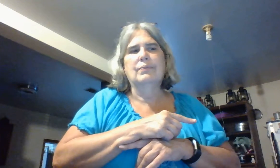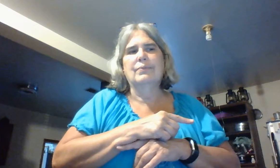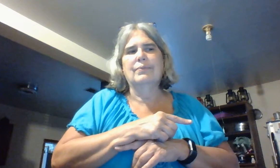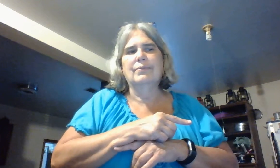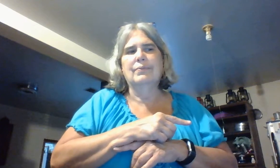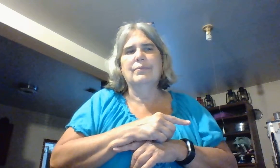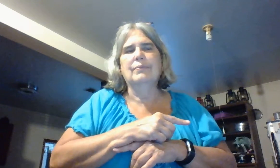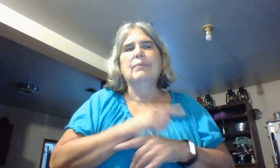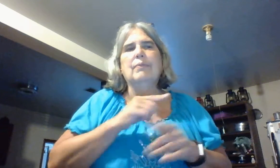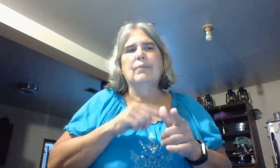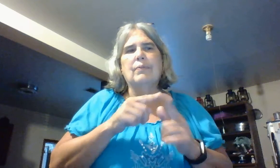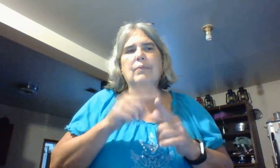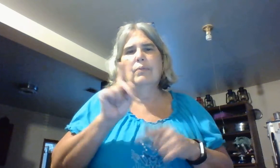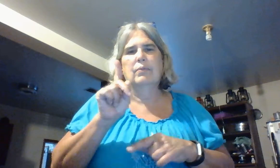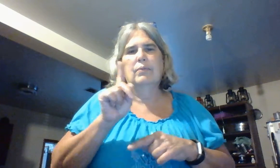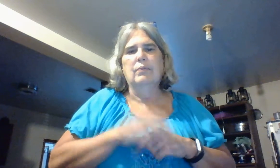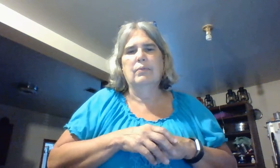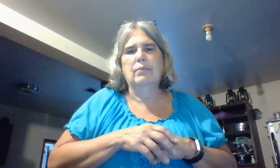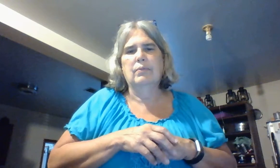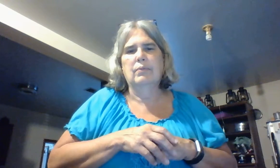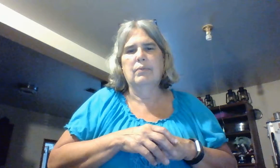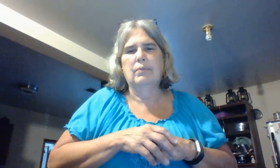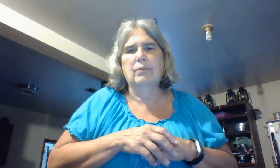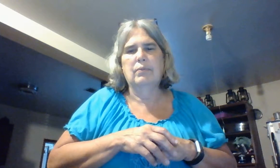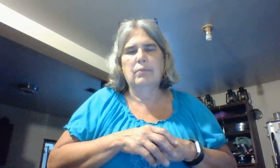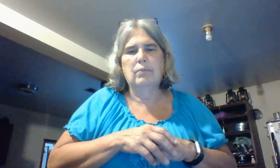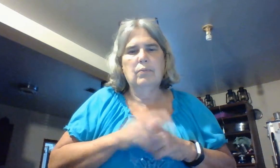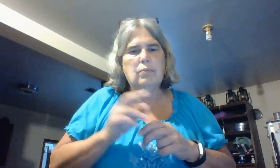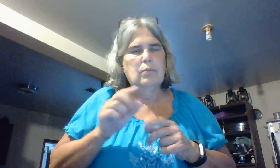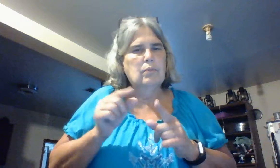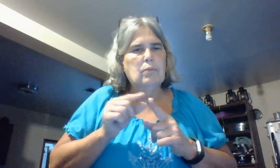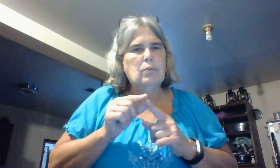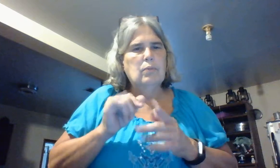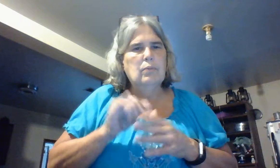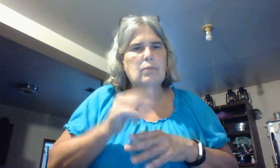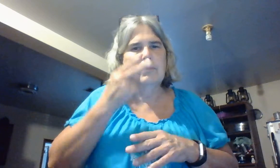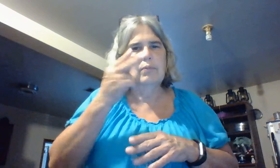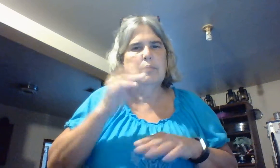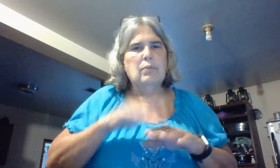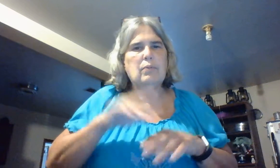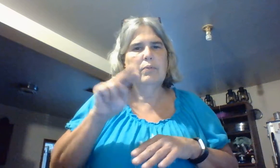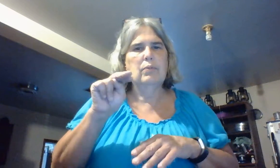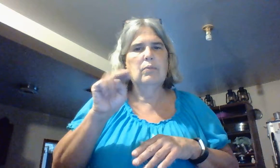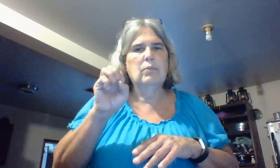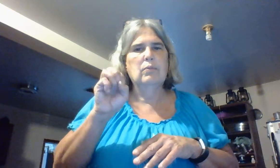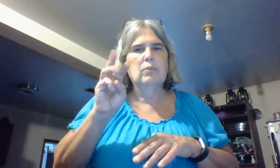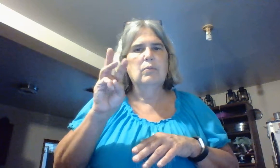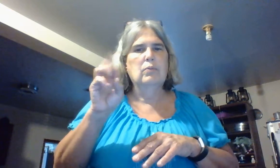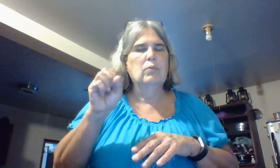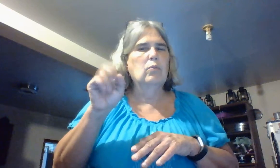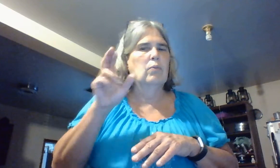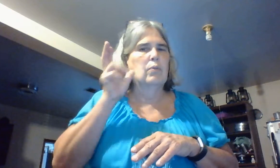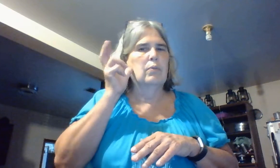Next one. Term that you should see on the news or hear on a